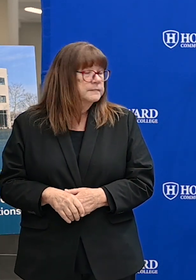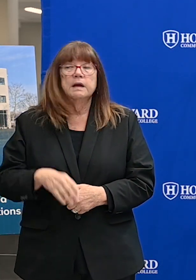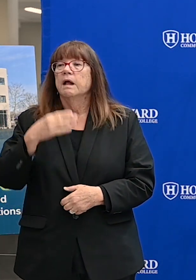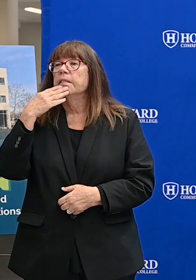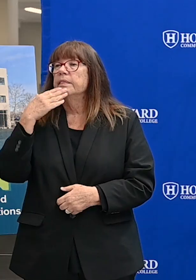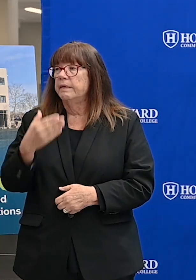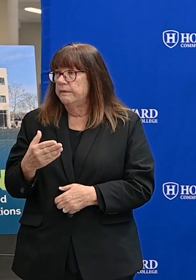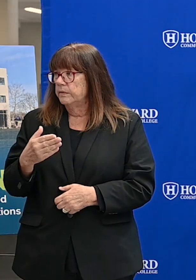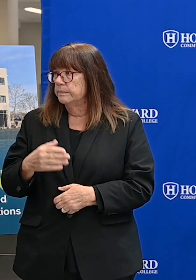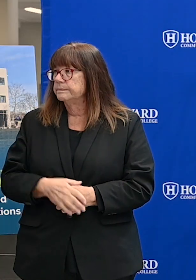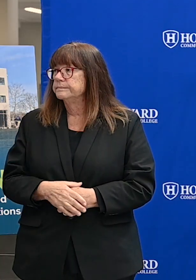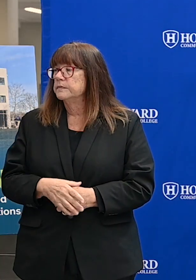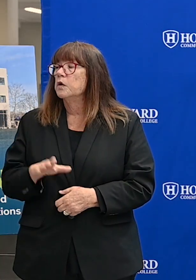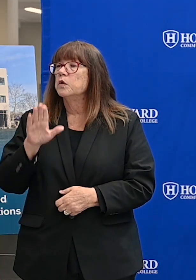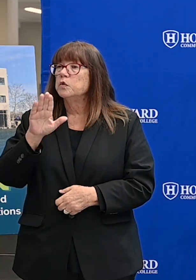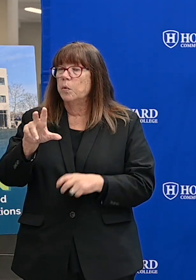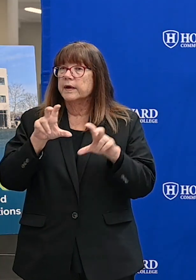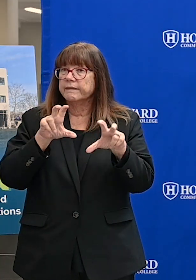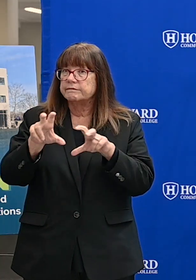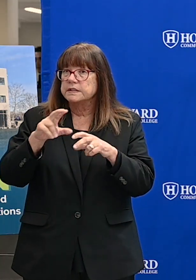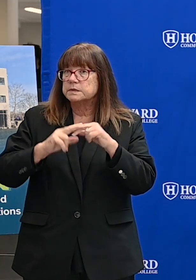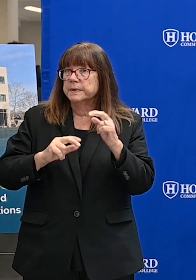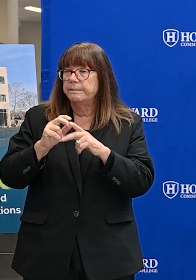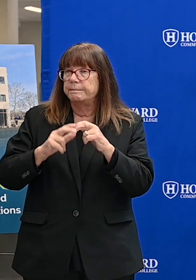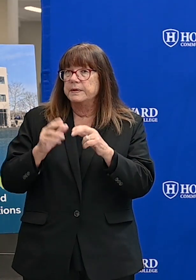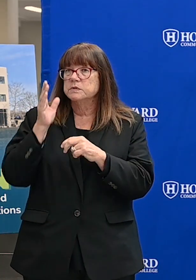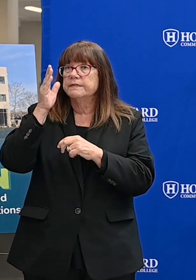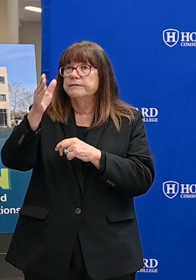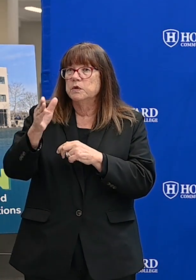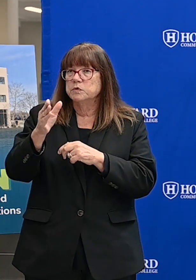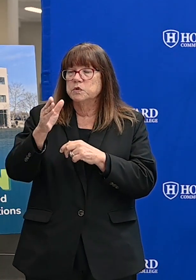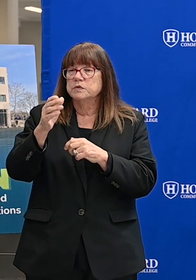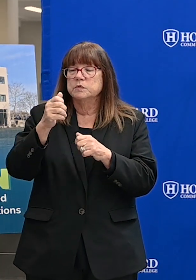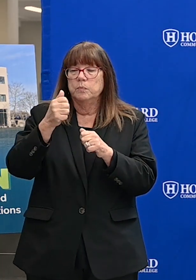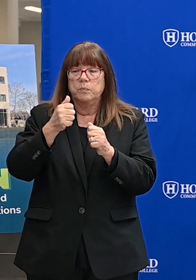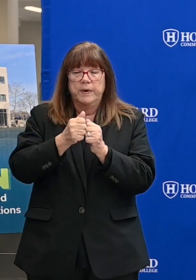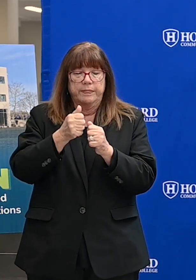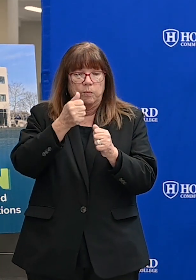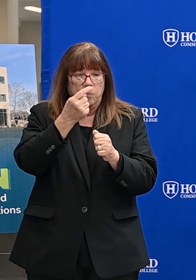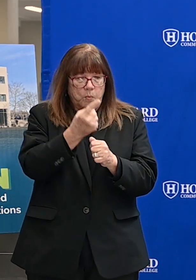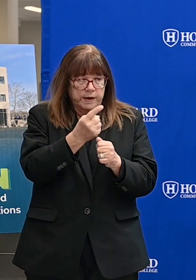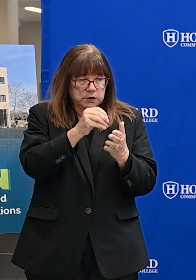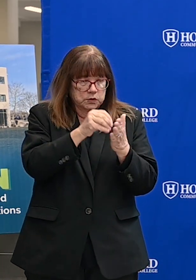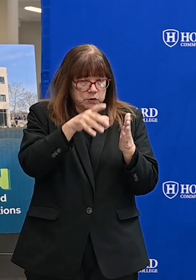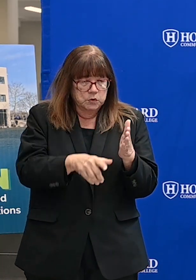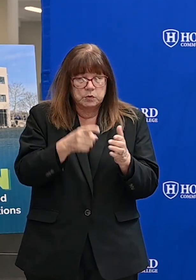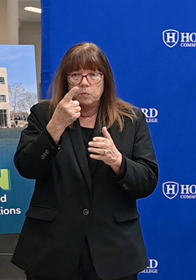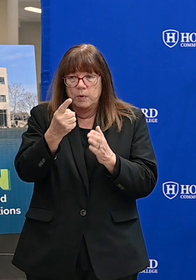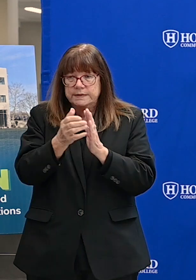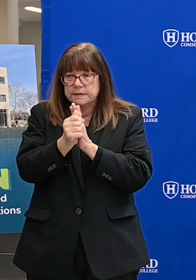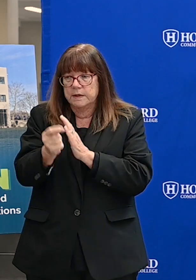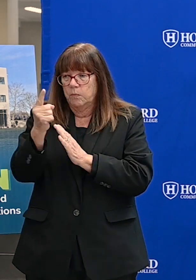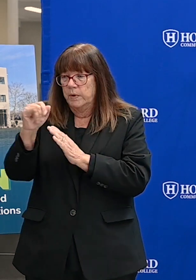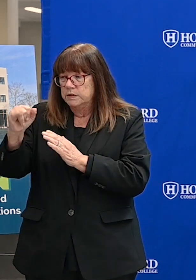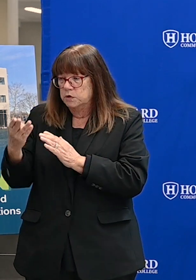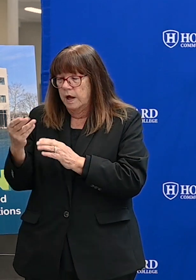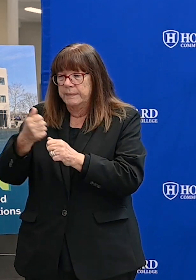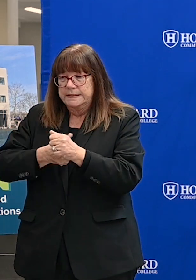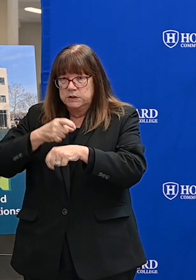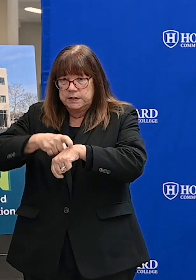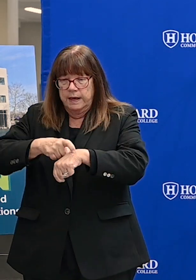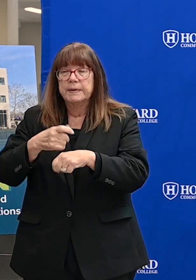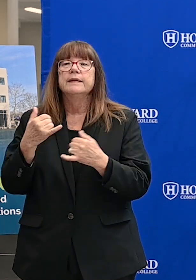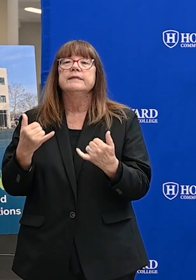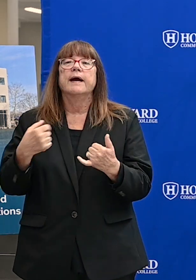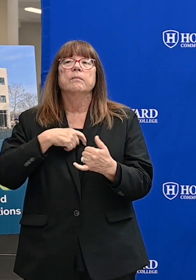Thank you, Ms. Bell. Your investment is building futures, one student, one skill, and one job at a time. Now let's hear from